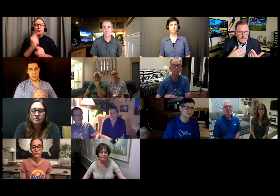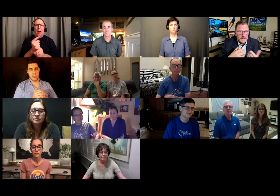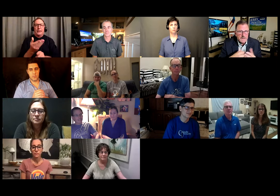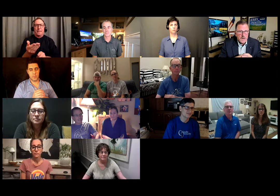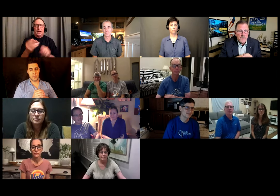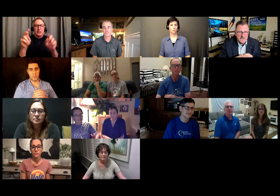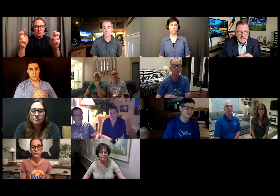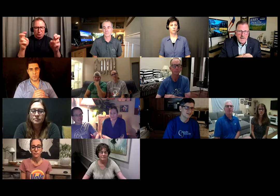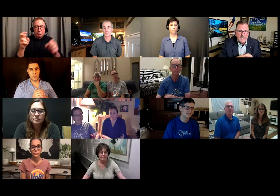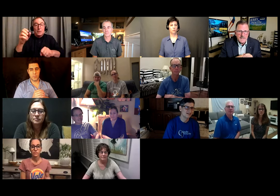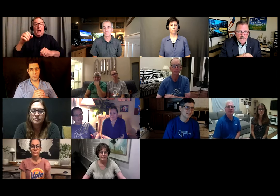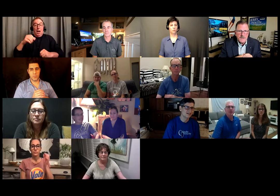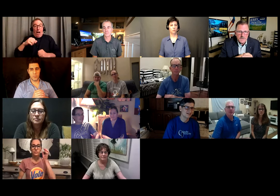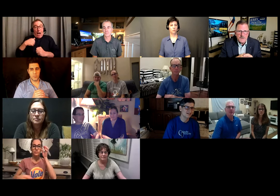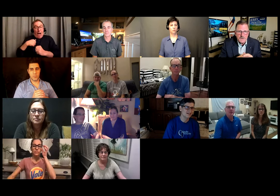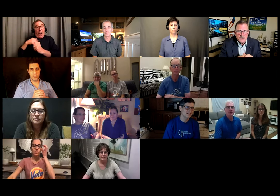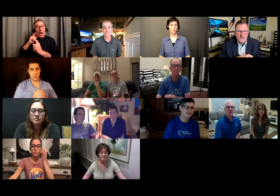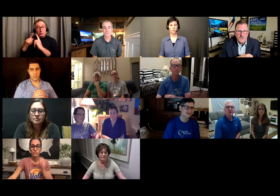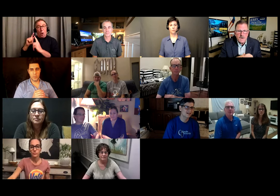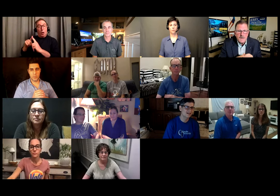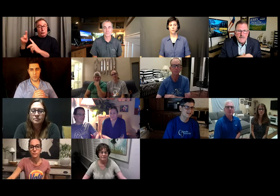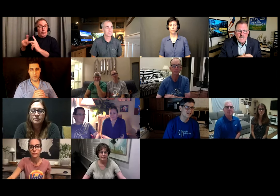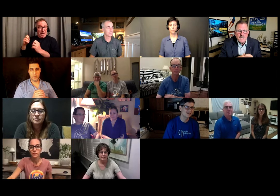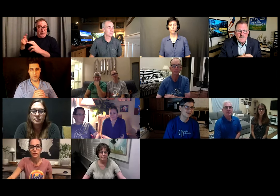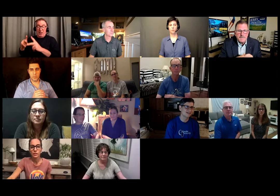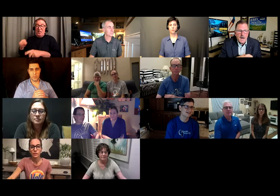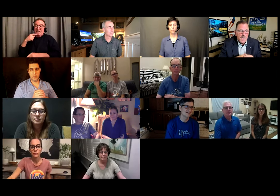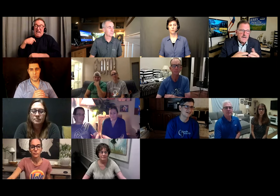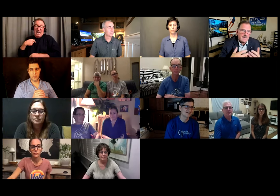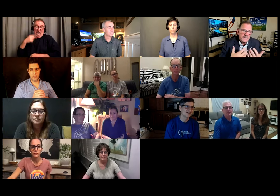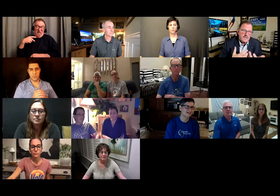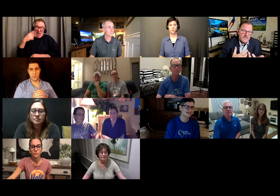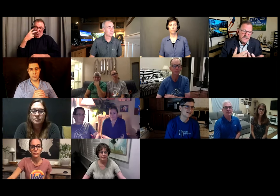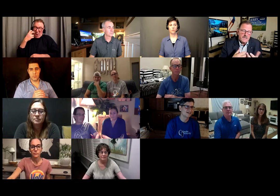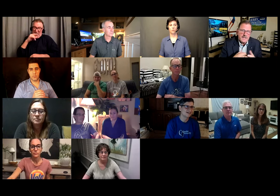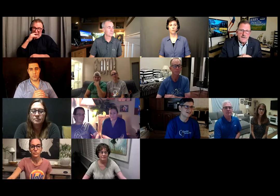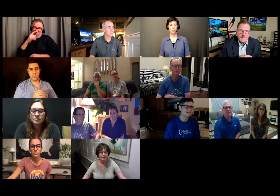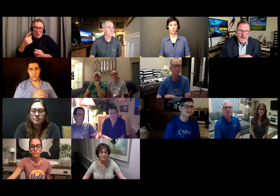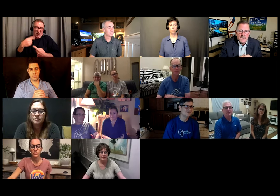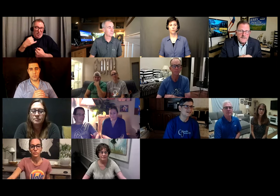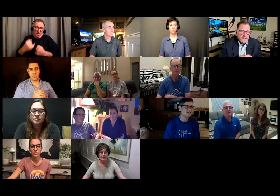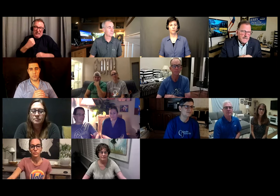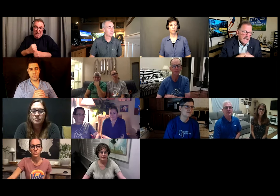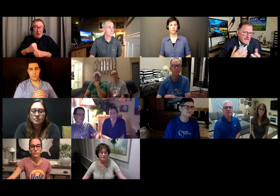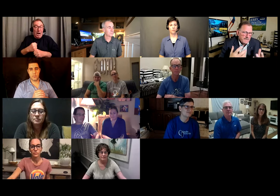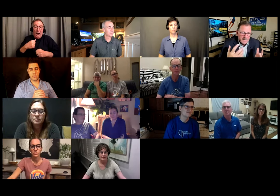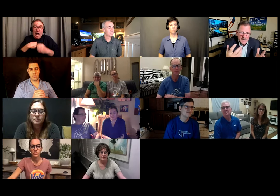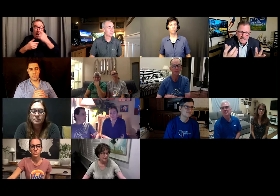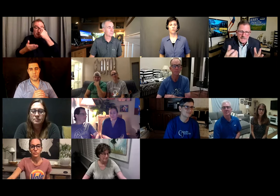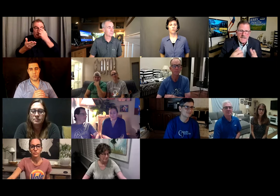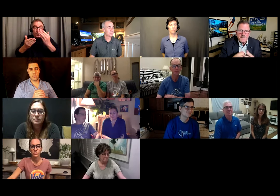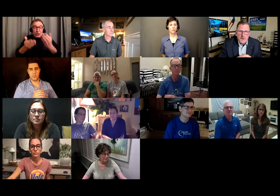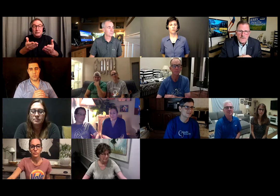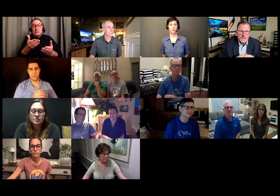talked with, no one's expecting trick-or-treaters this year. I've actually suggested that downtown, if you did